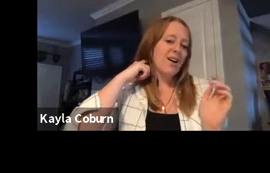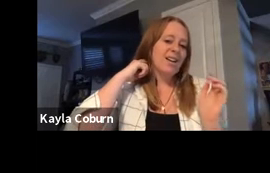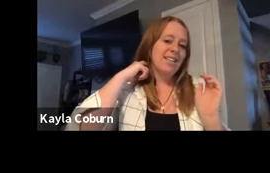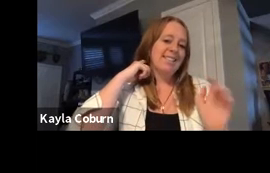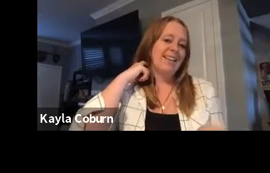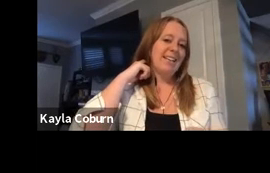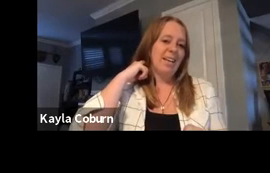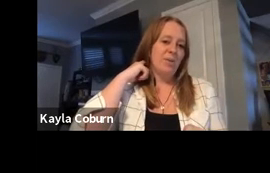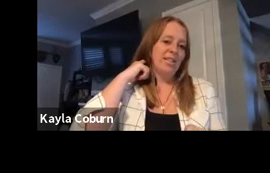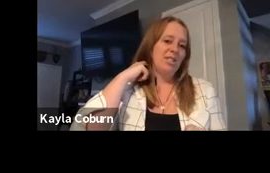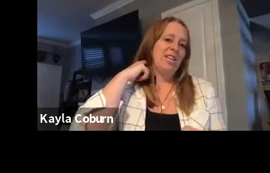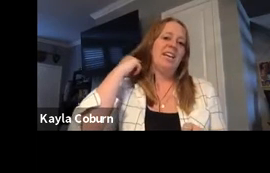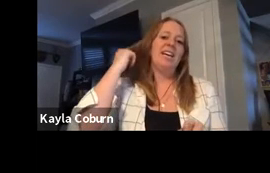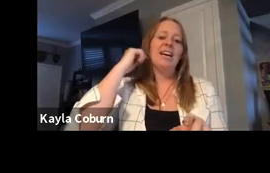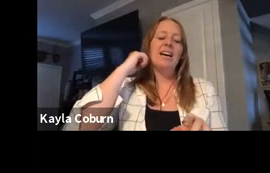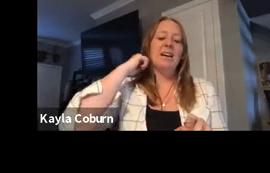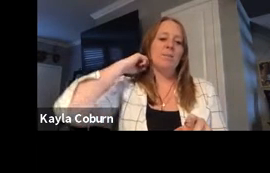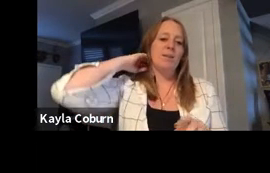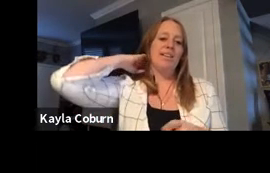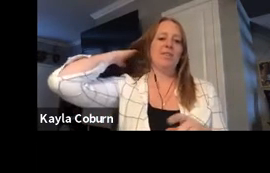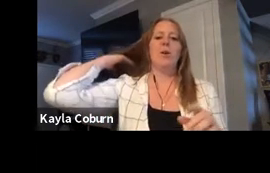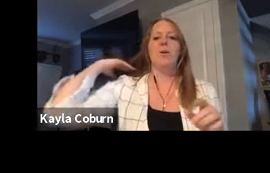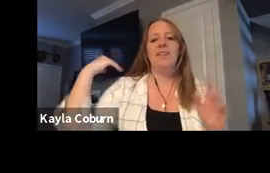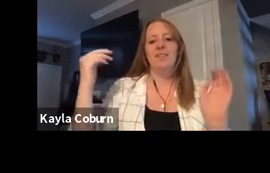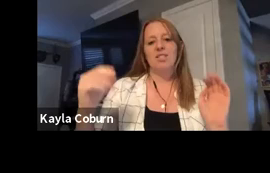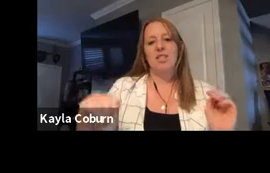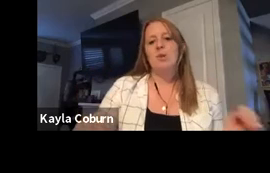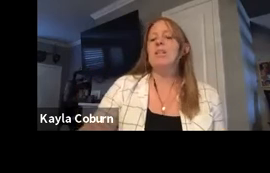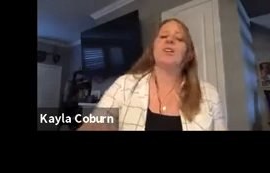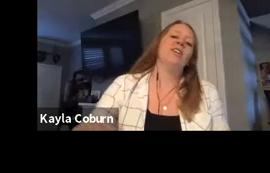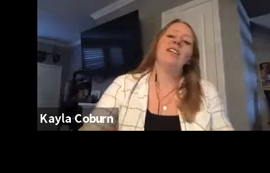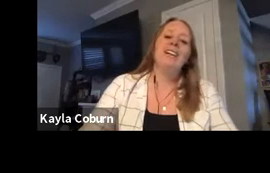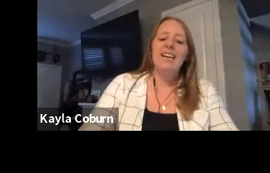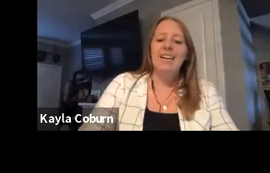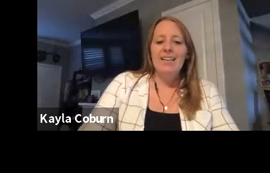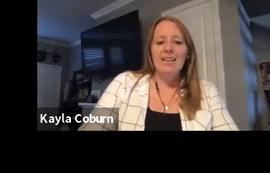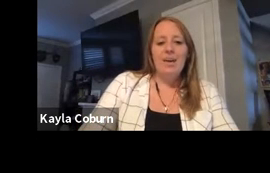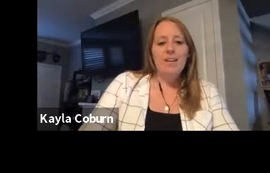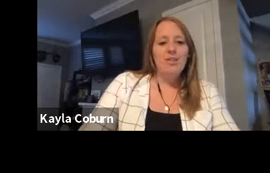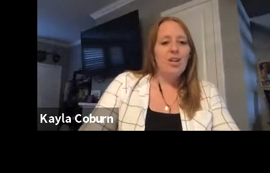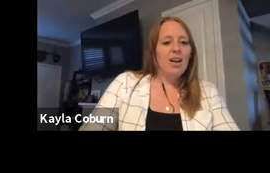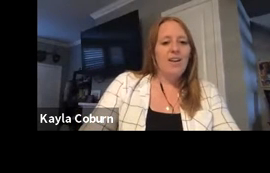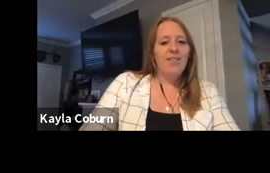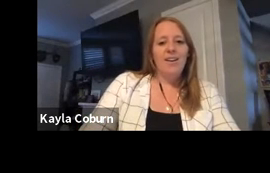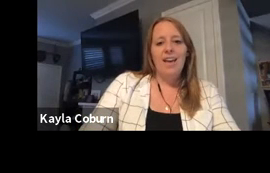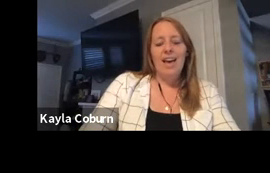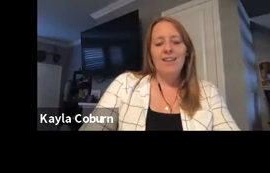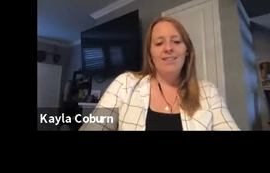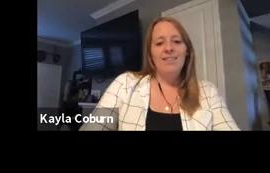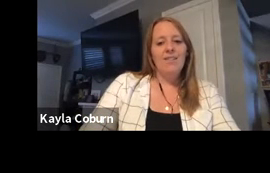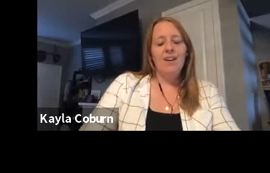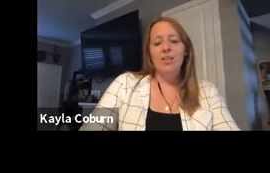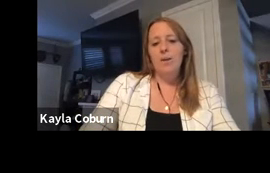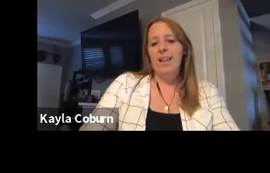focusing on sign language. So here's this cute little image of